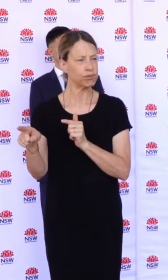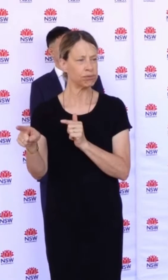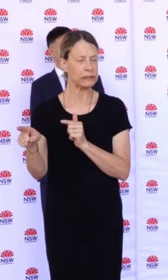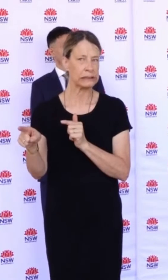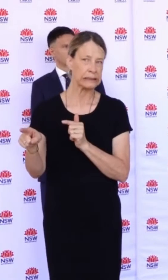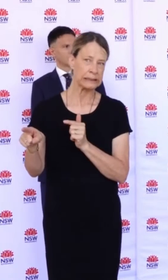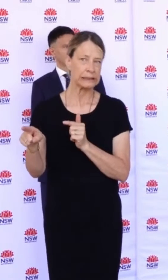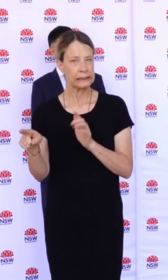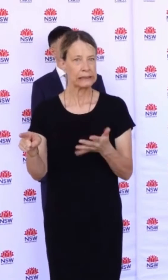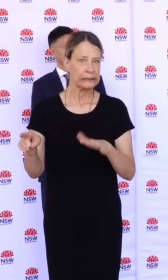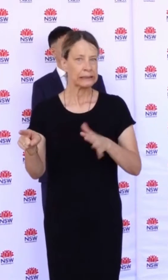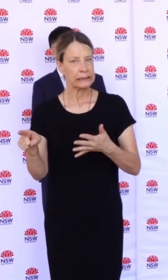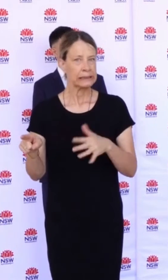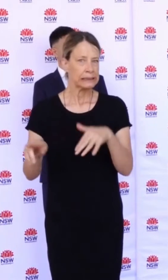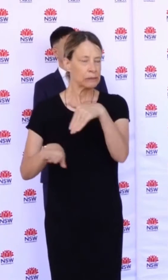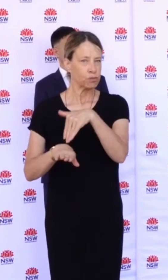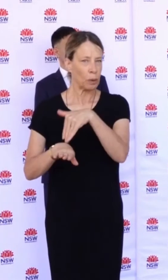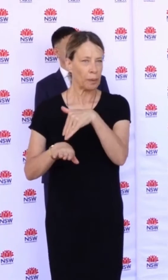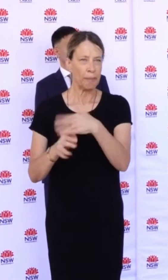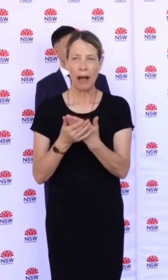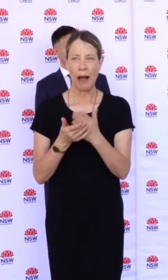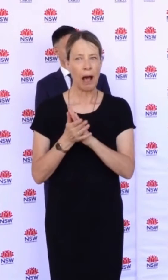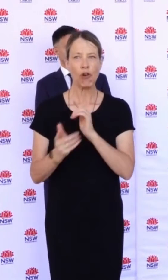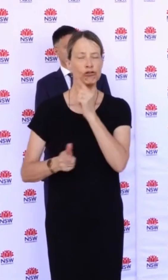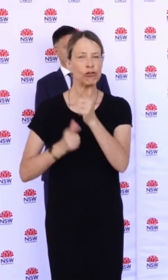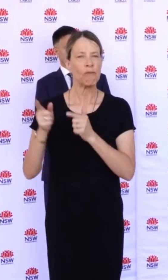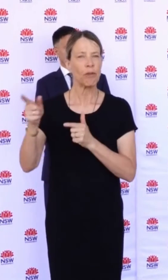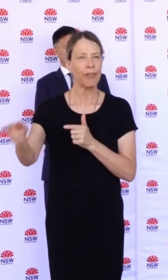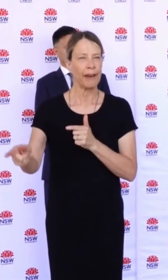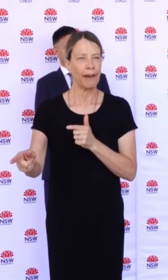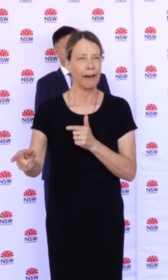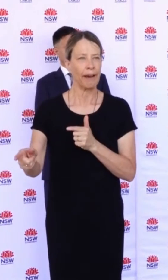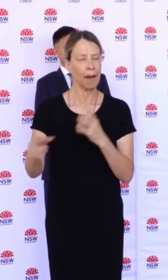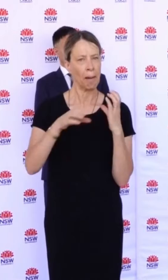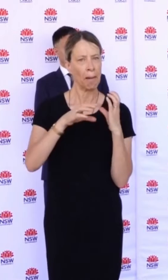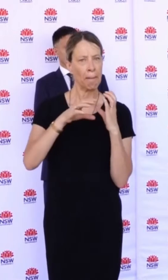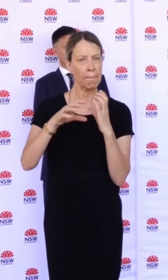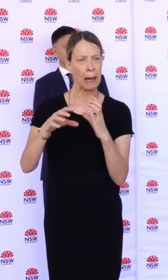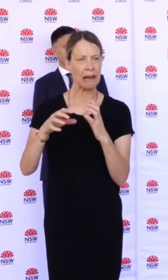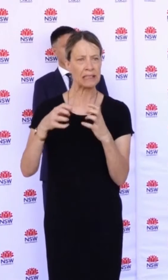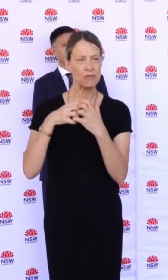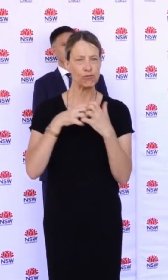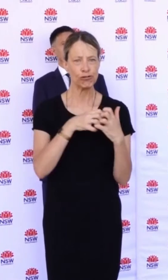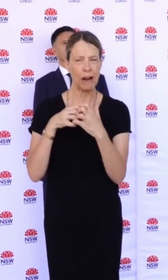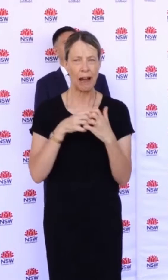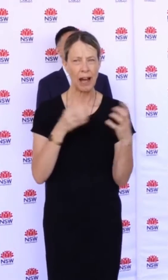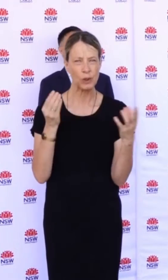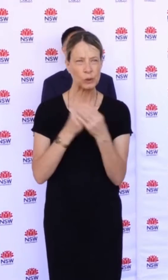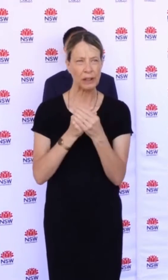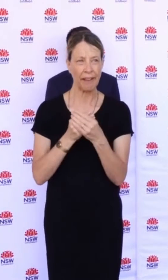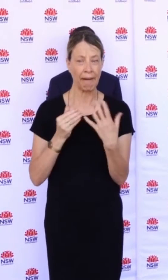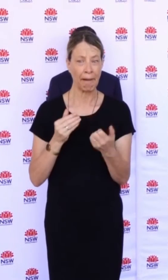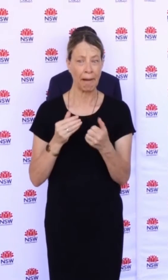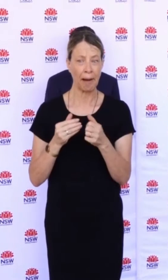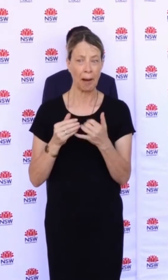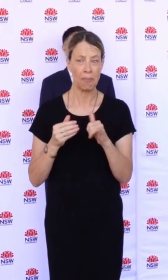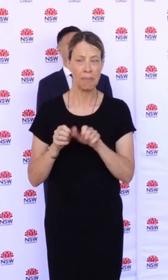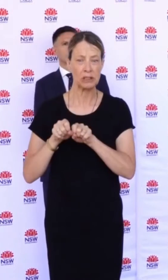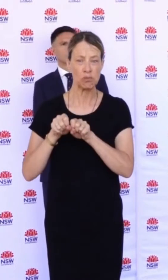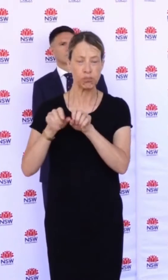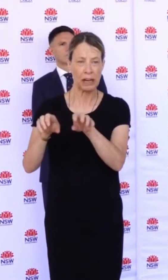challenges around the transportation of people who've come from overseas with possible